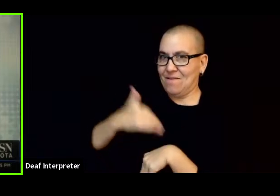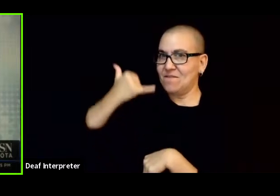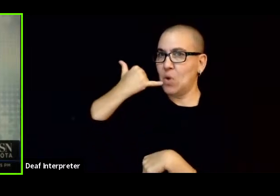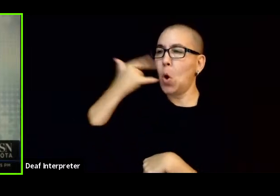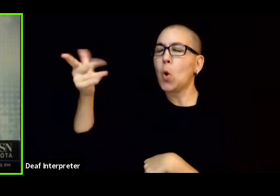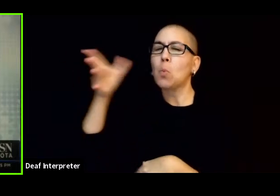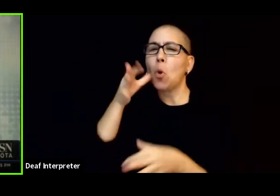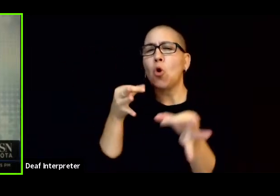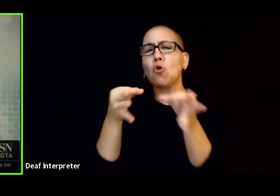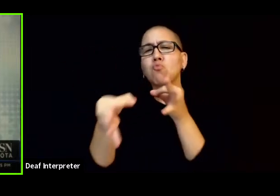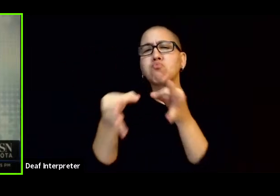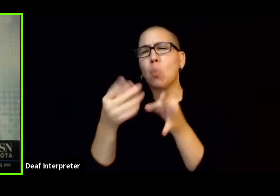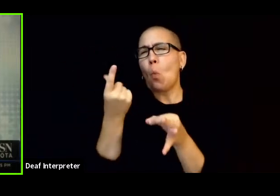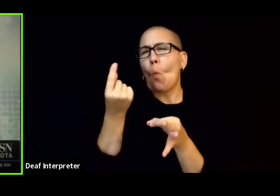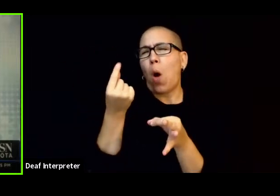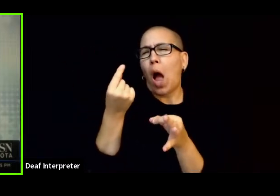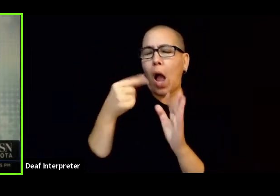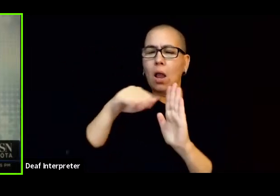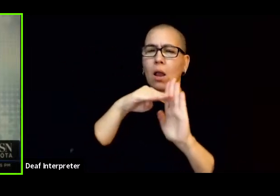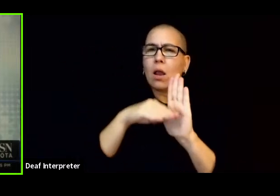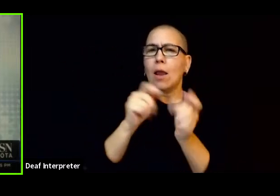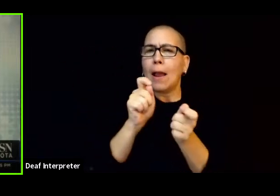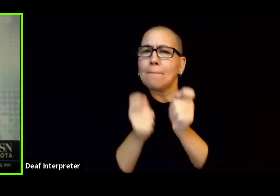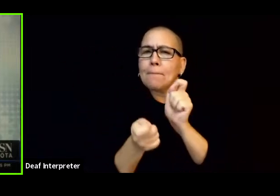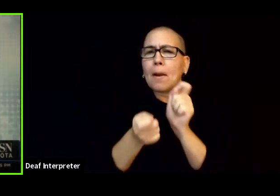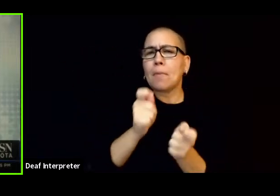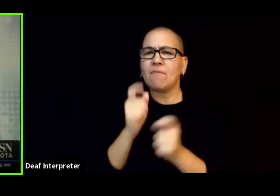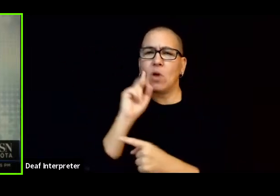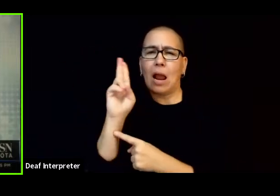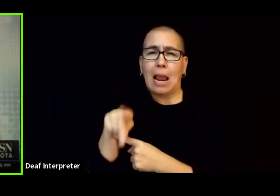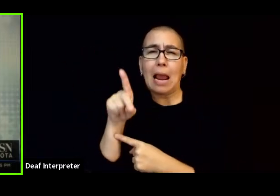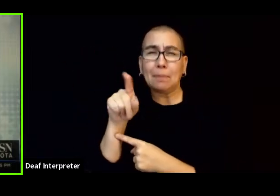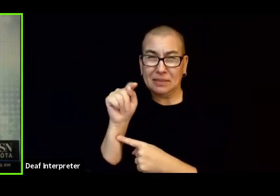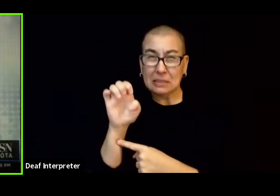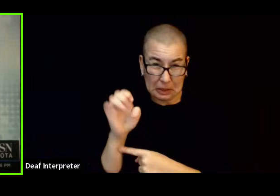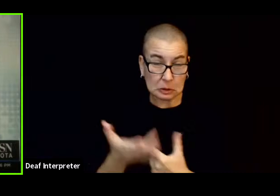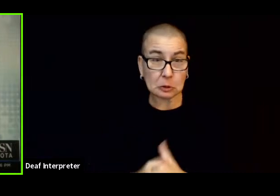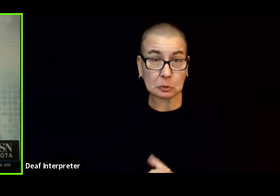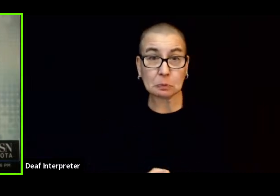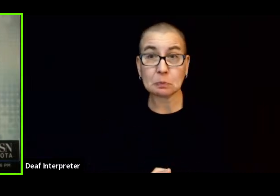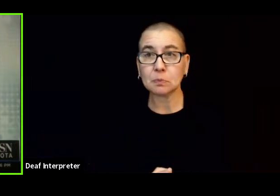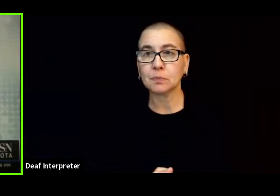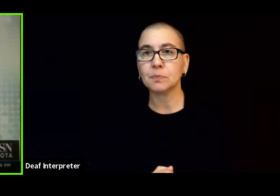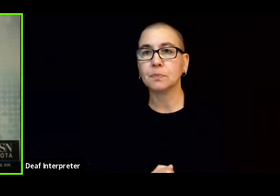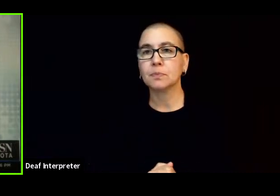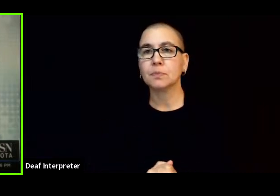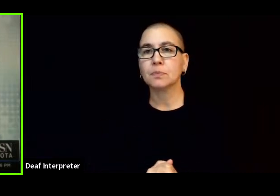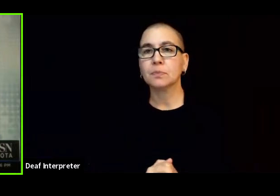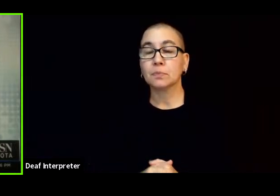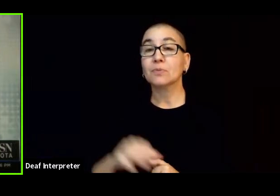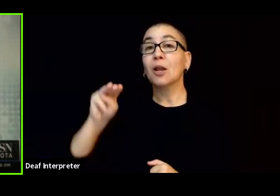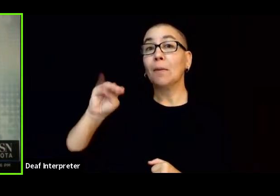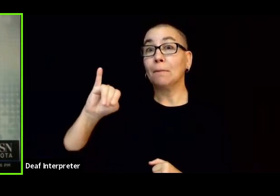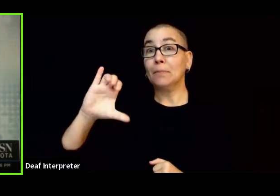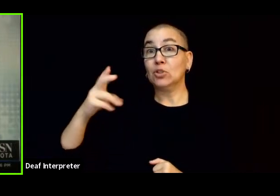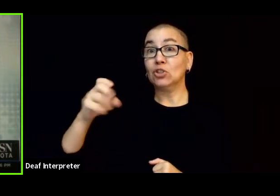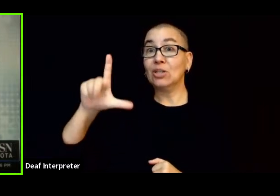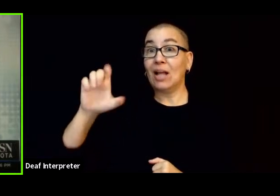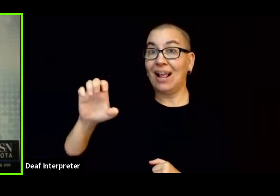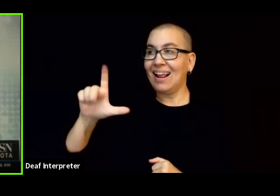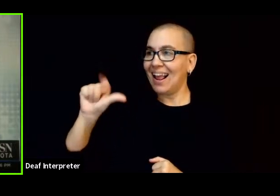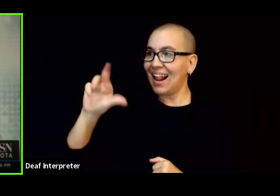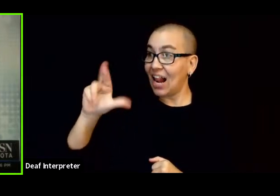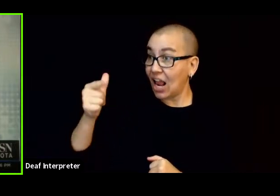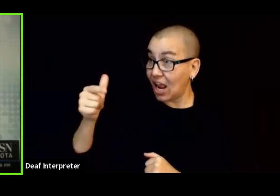Thanks for joining us, Michelle. Hi, thank you, Commissioner. Hi, everyone. Thanks for having me